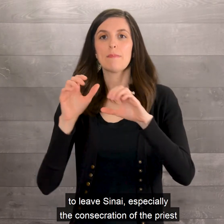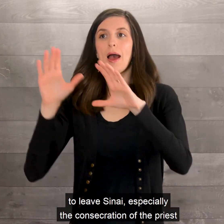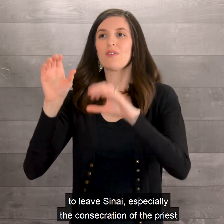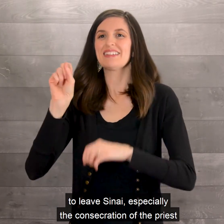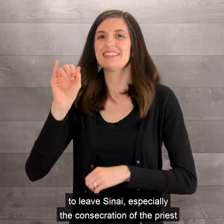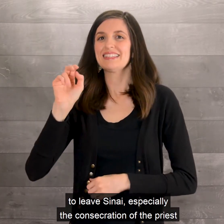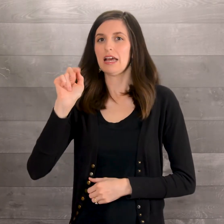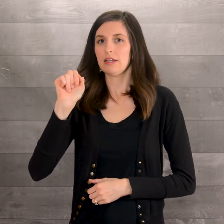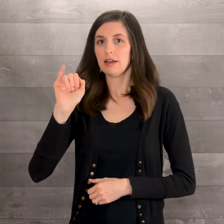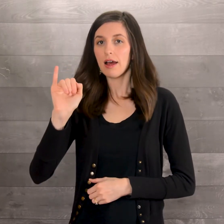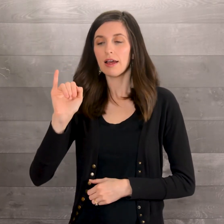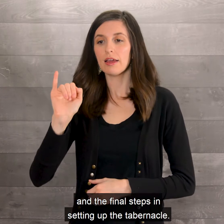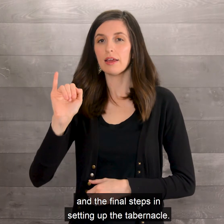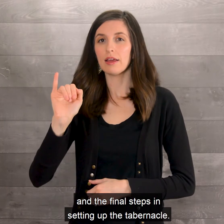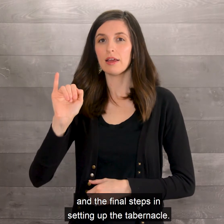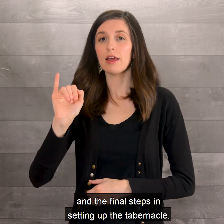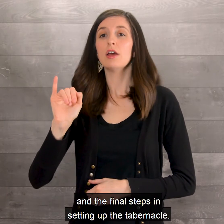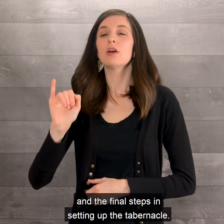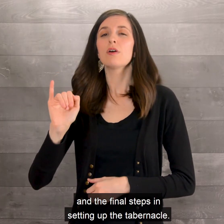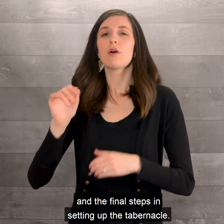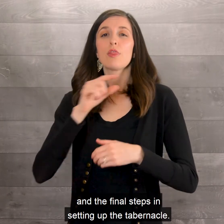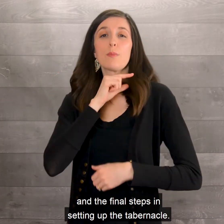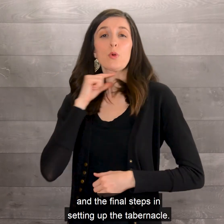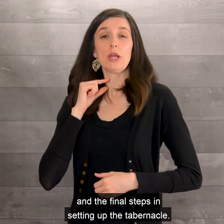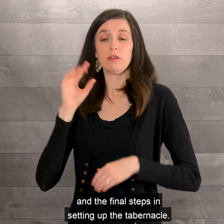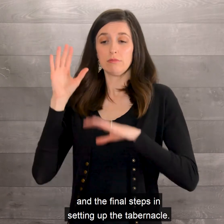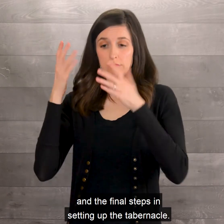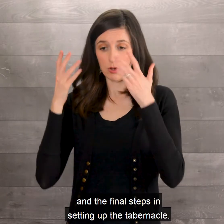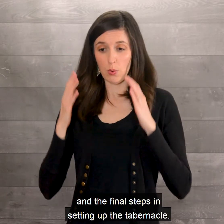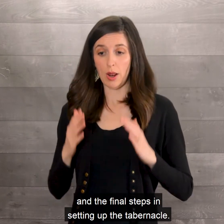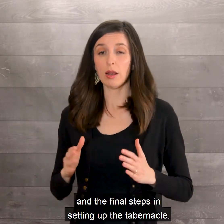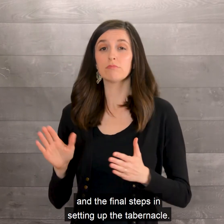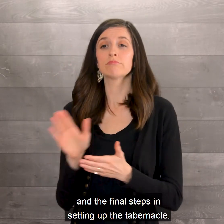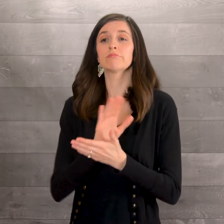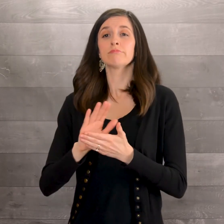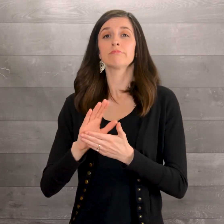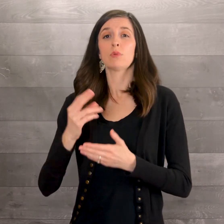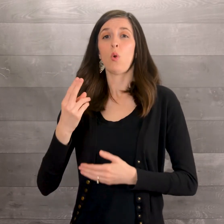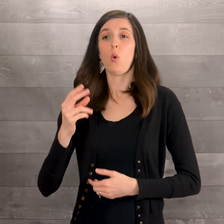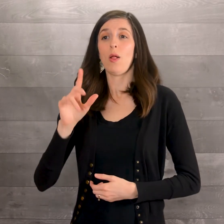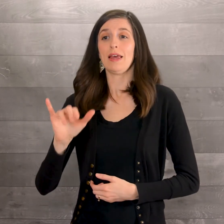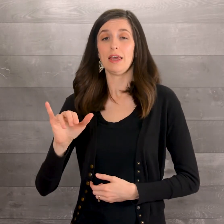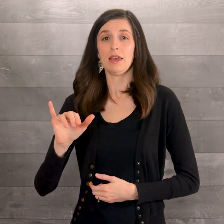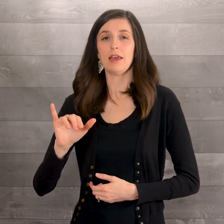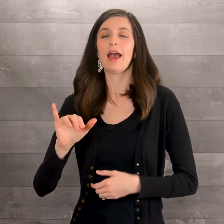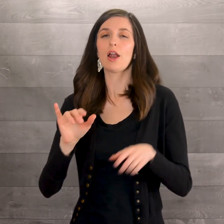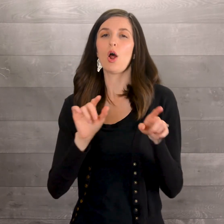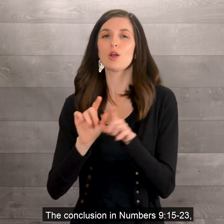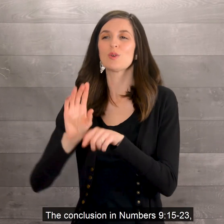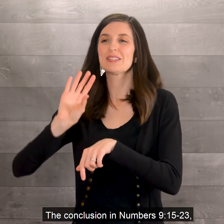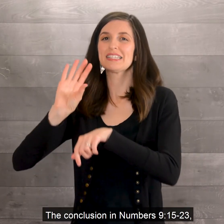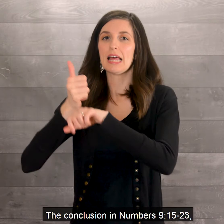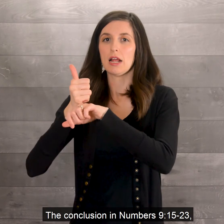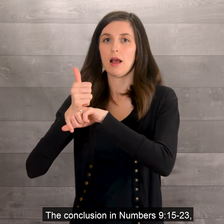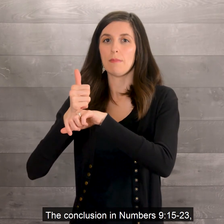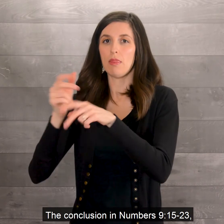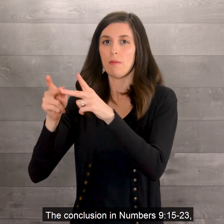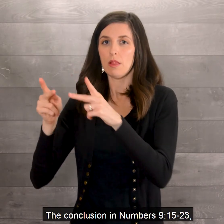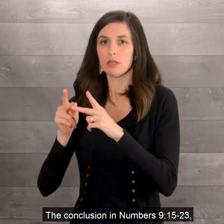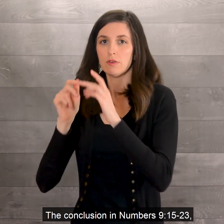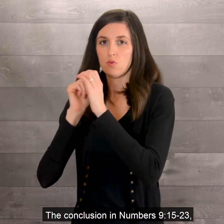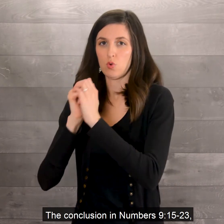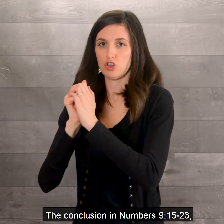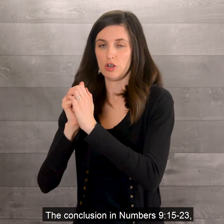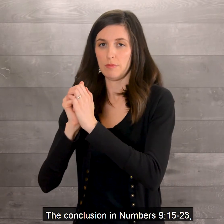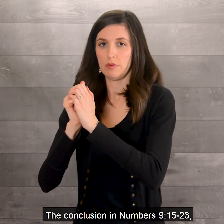consecration of the priest and the final steps in setting up the tabernacle. The conclusion